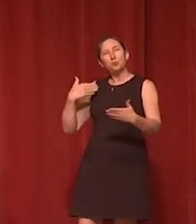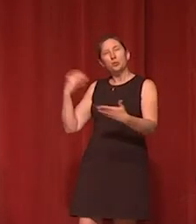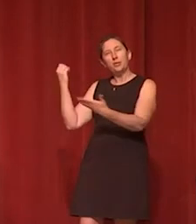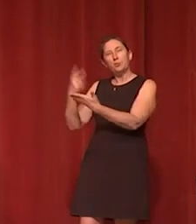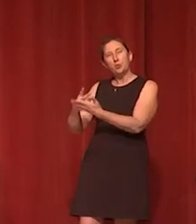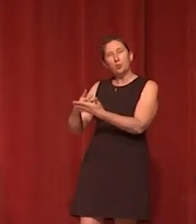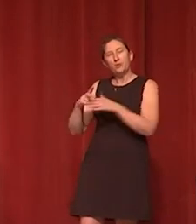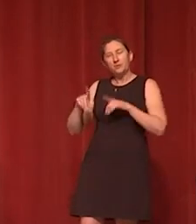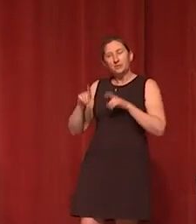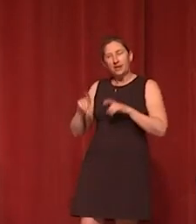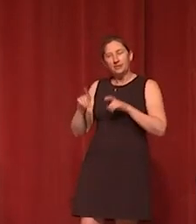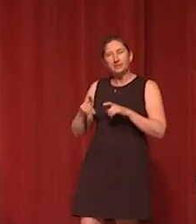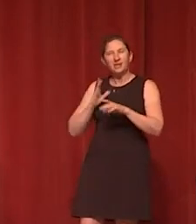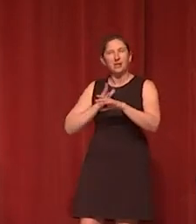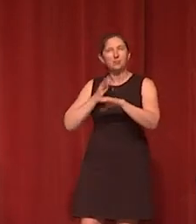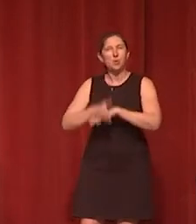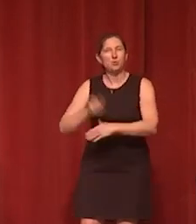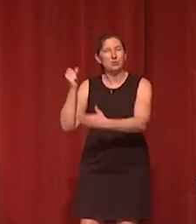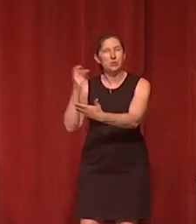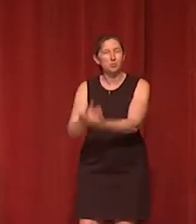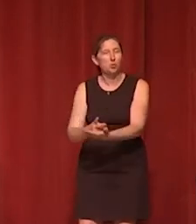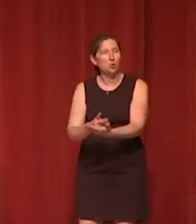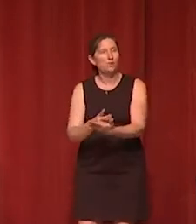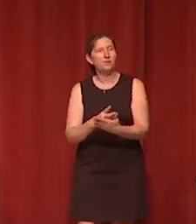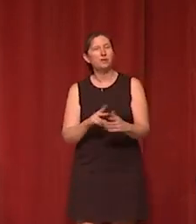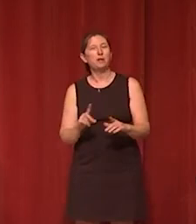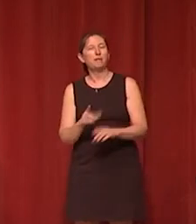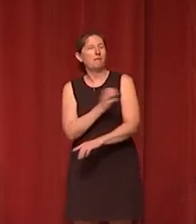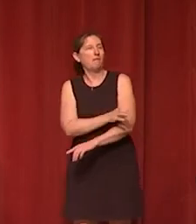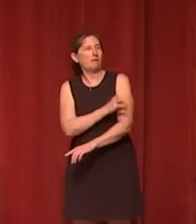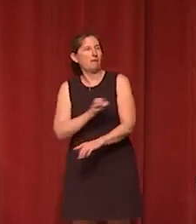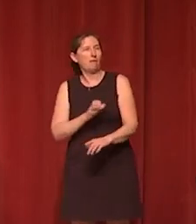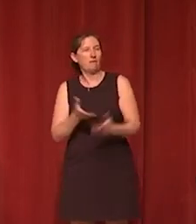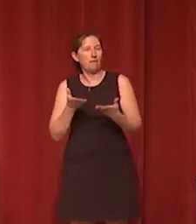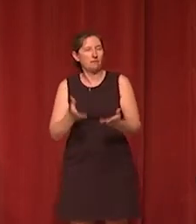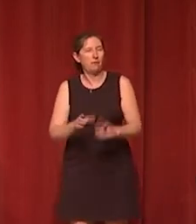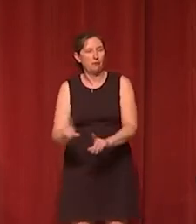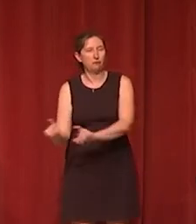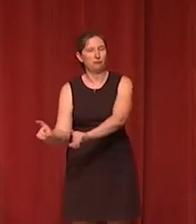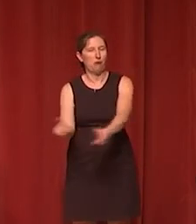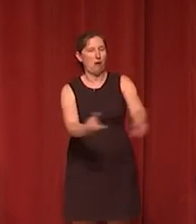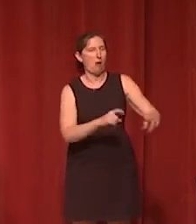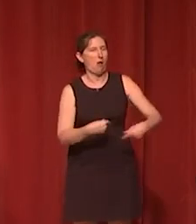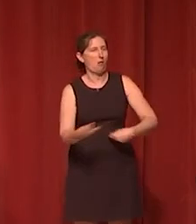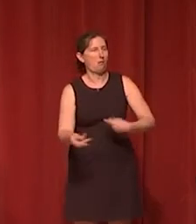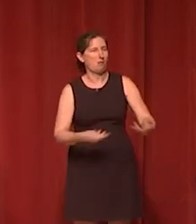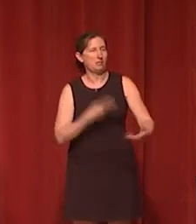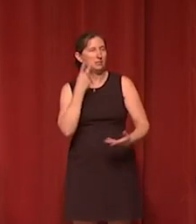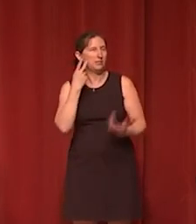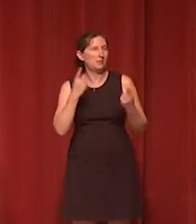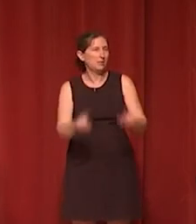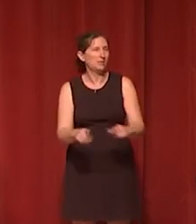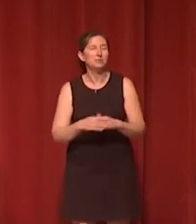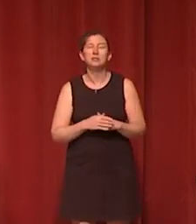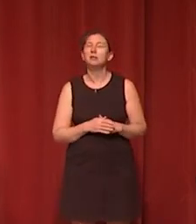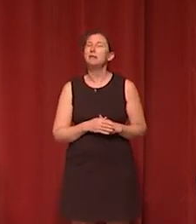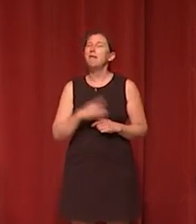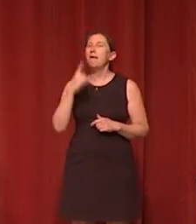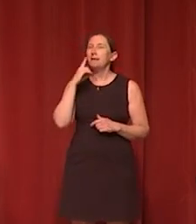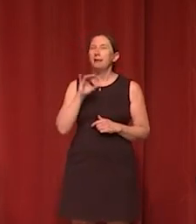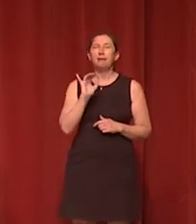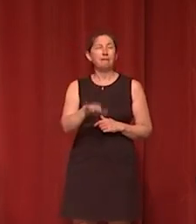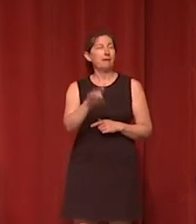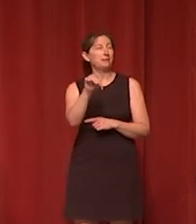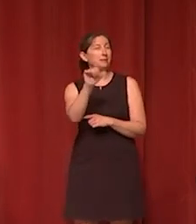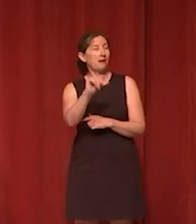have experience, that literature and that information is going to emerge over time will allow us to continue to build and